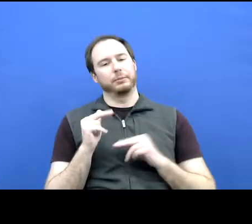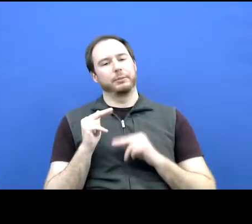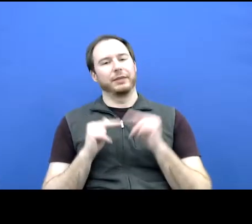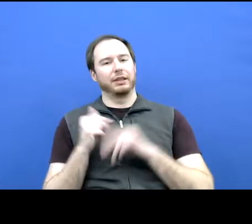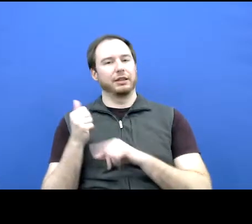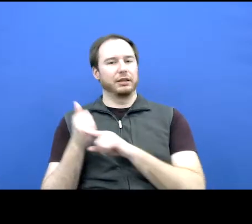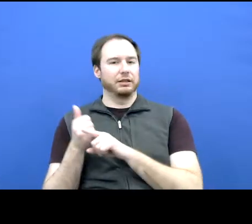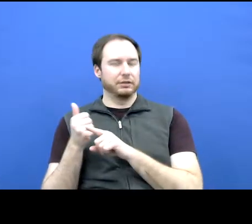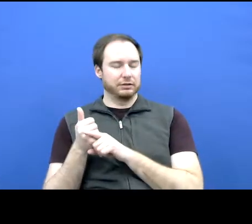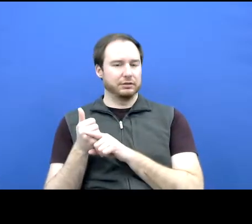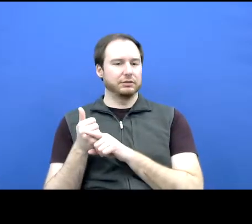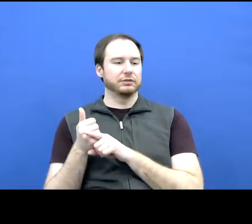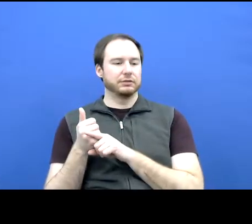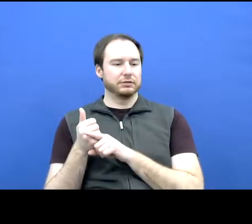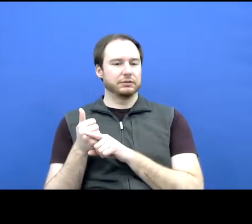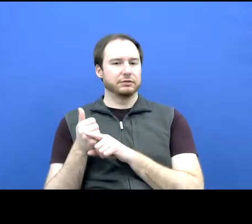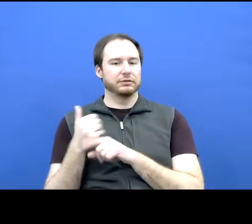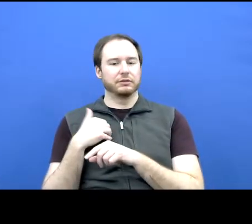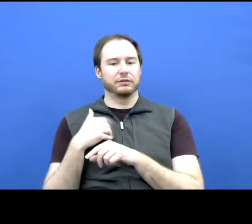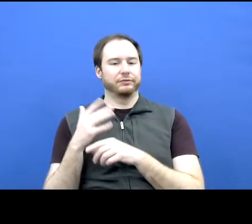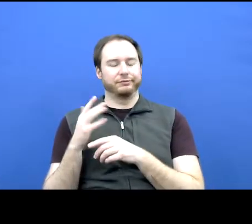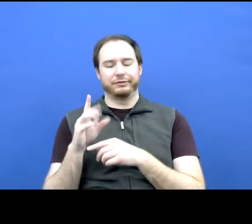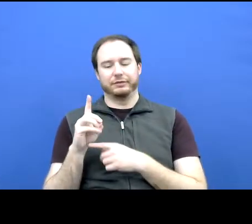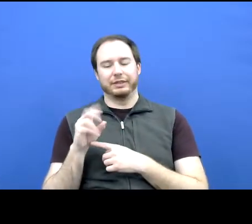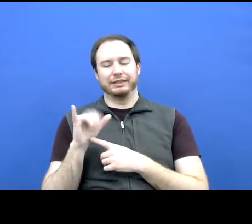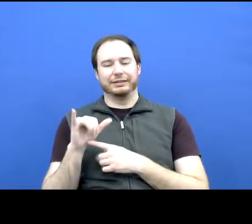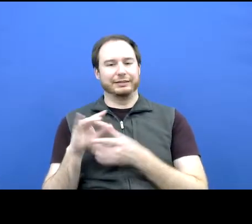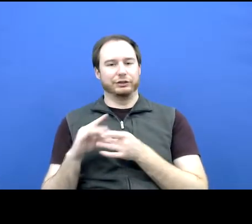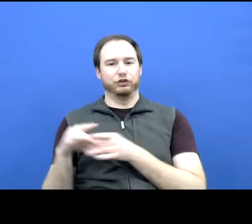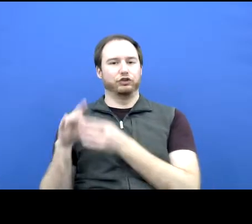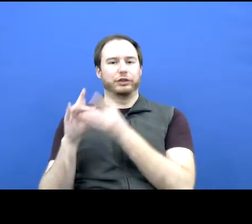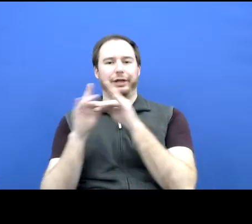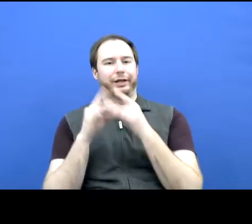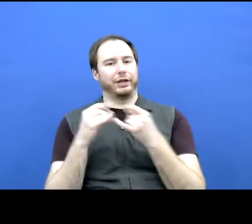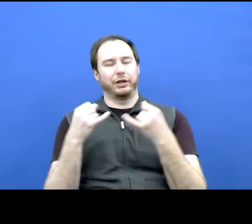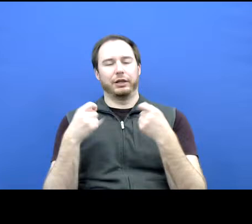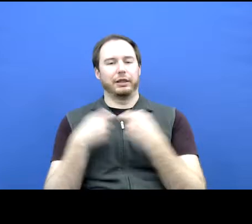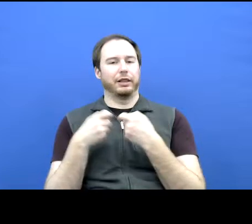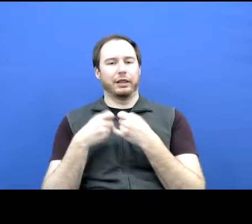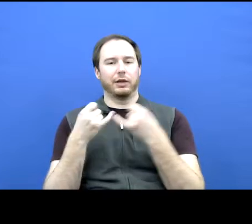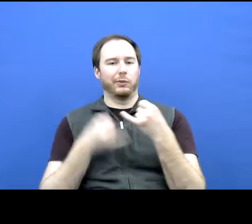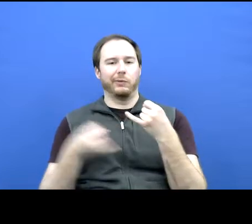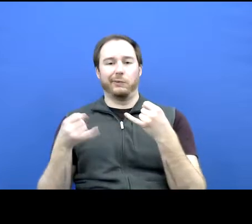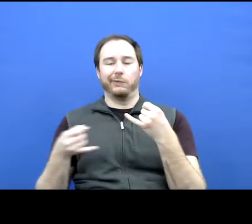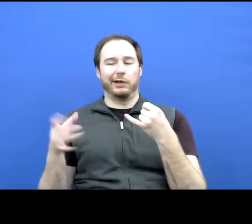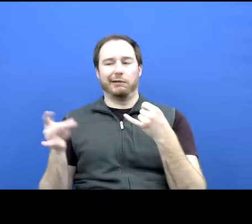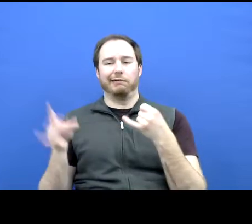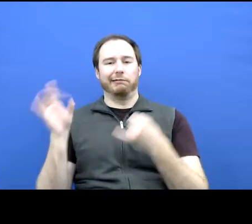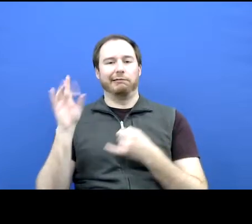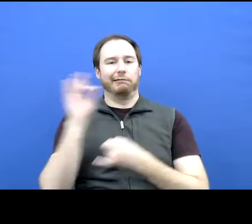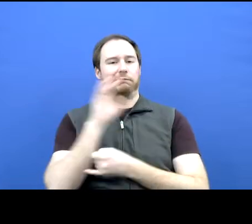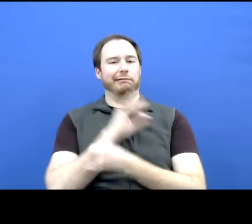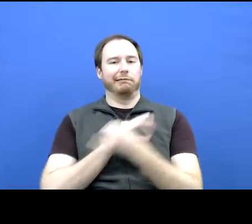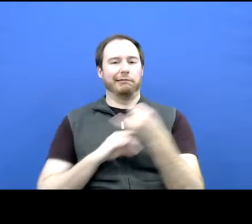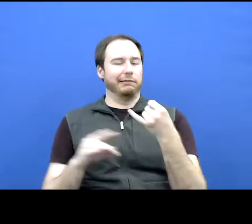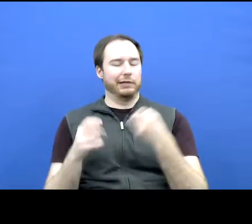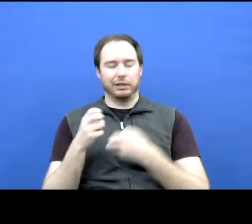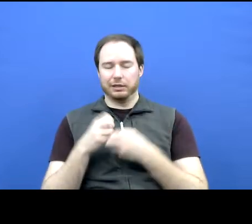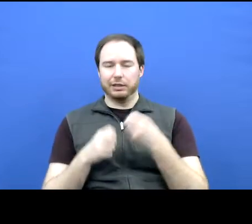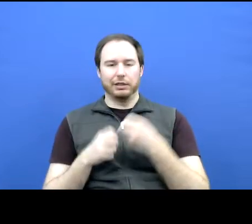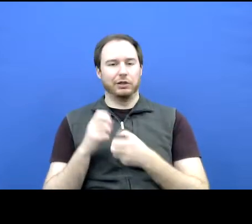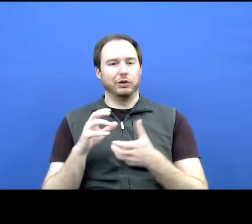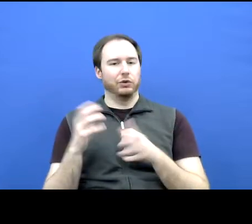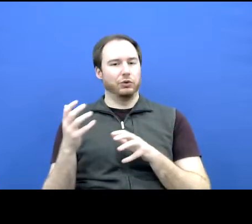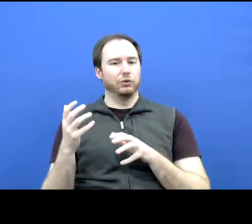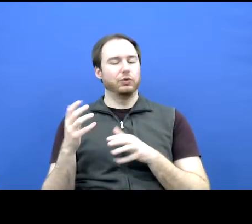building has daisy chain electrical wiring and some potential issues